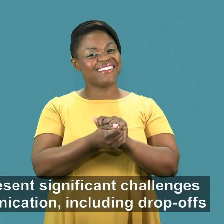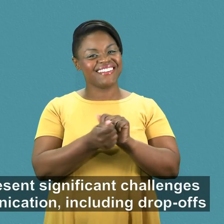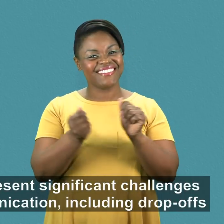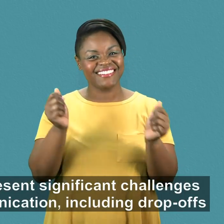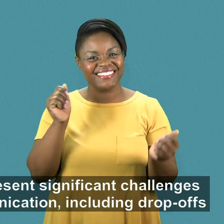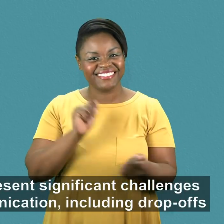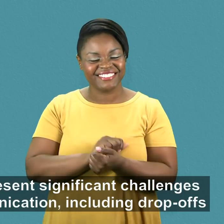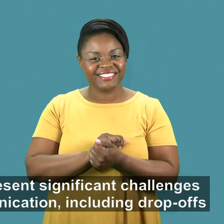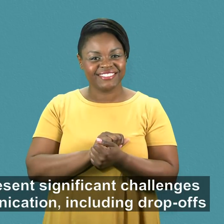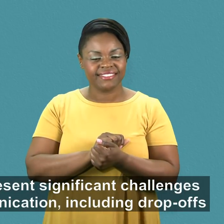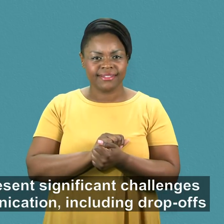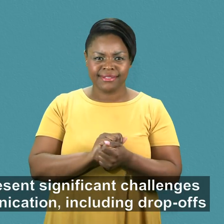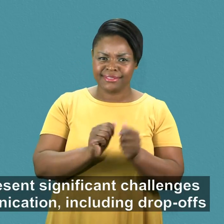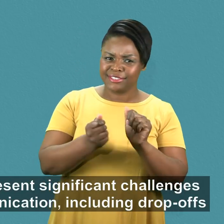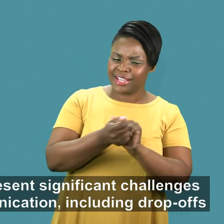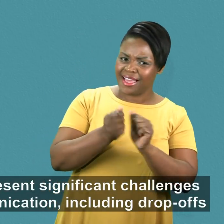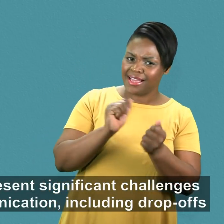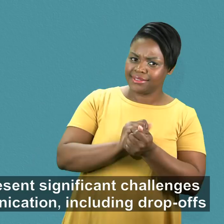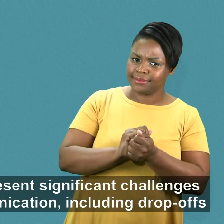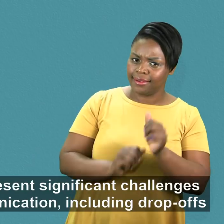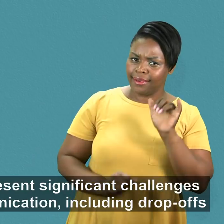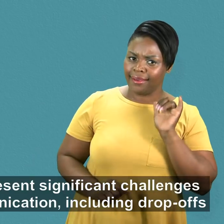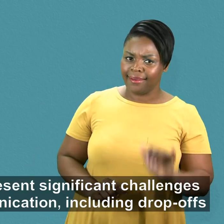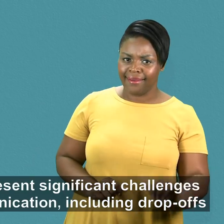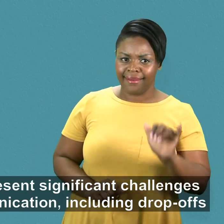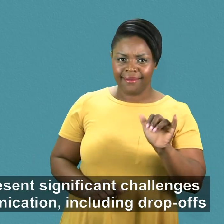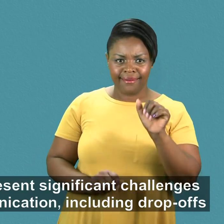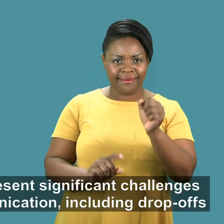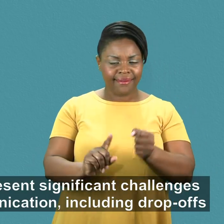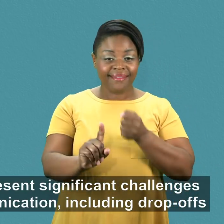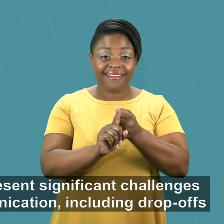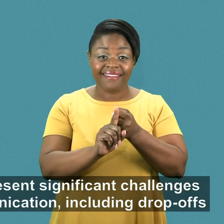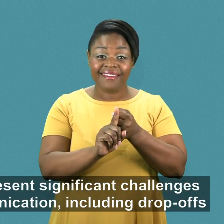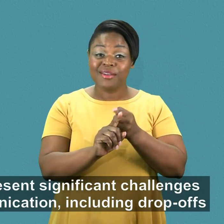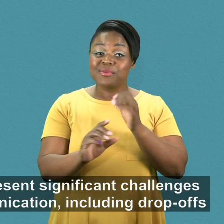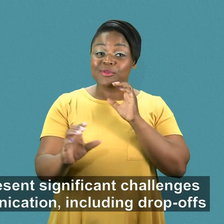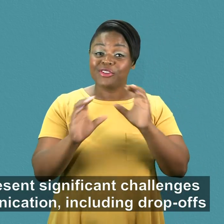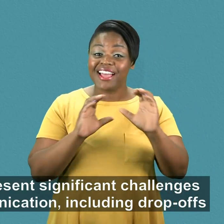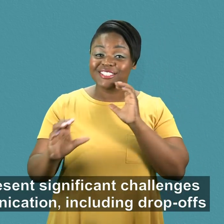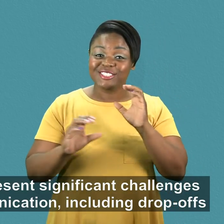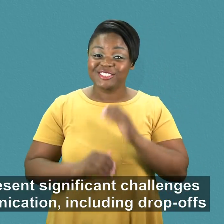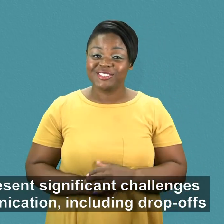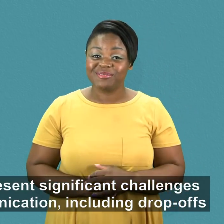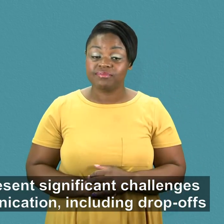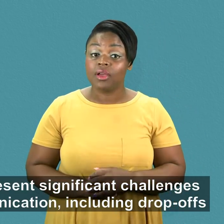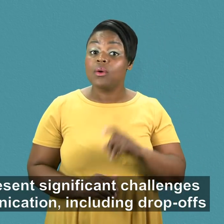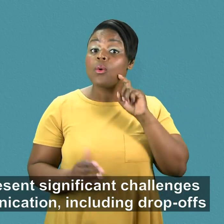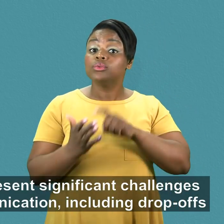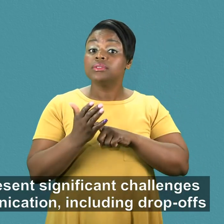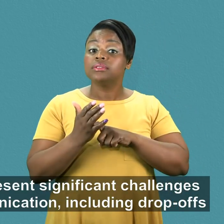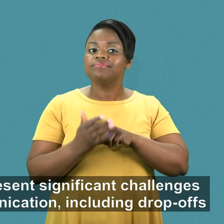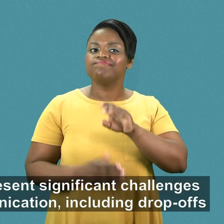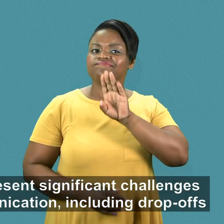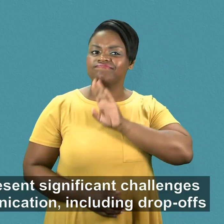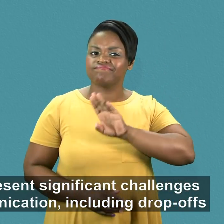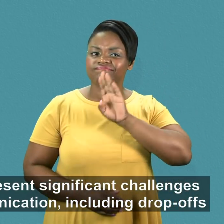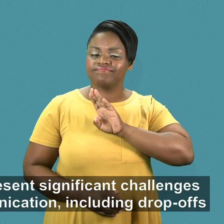These changes present significant challenges to effective communication, including